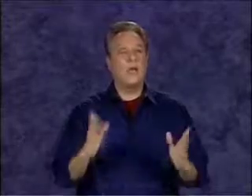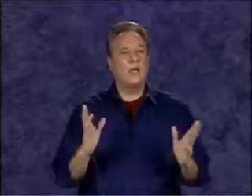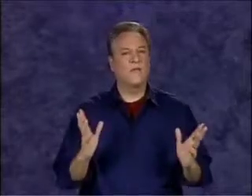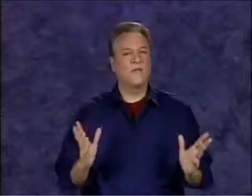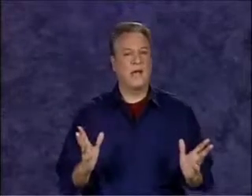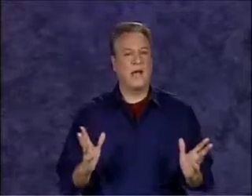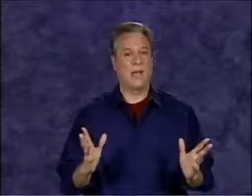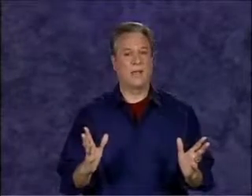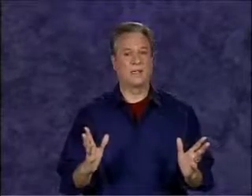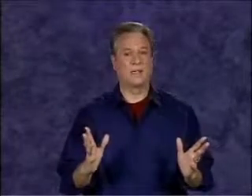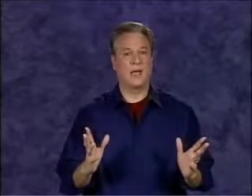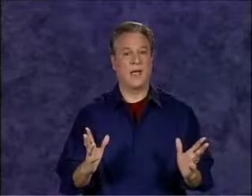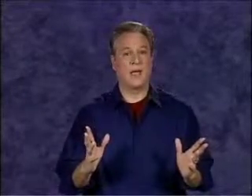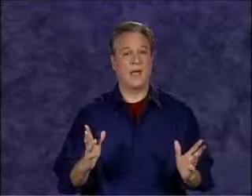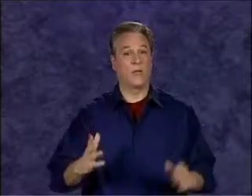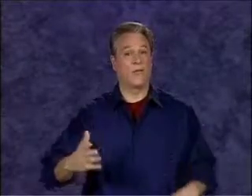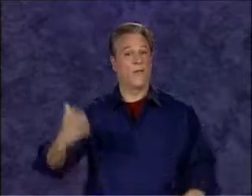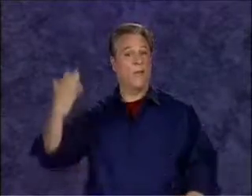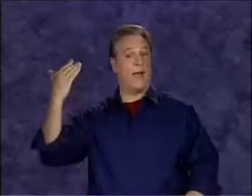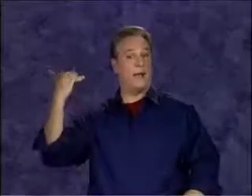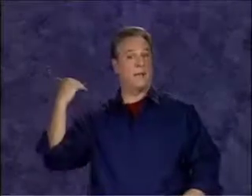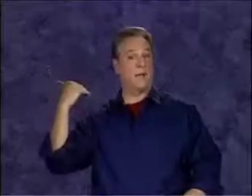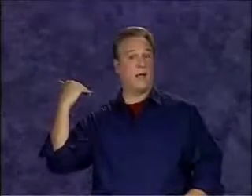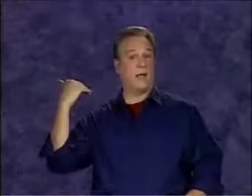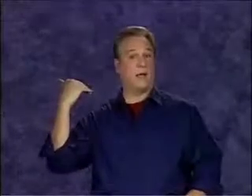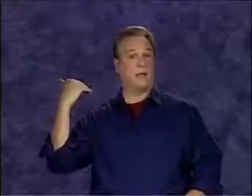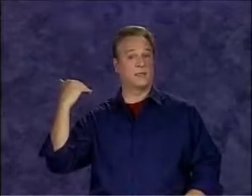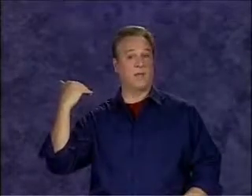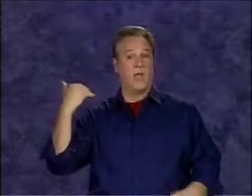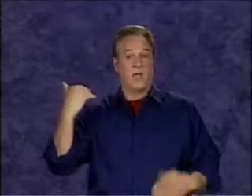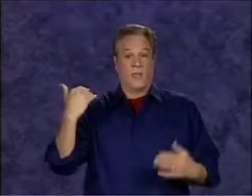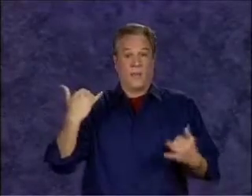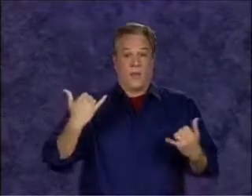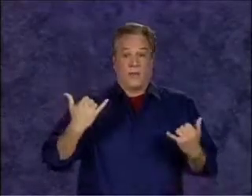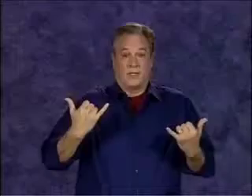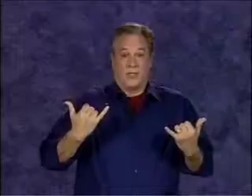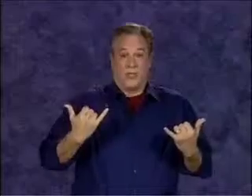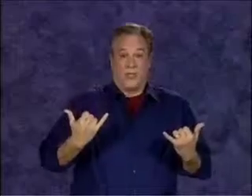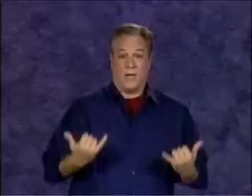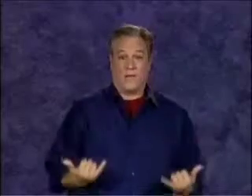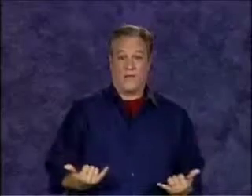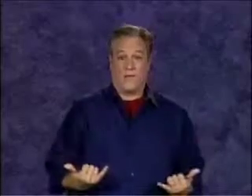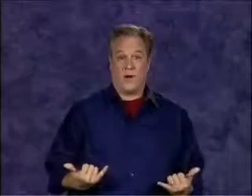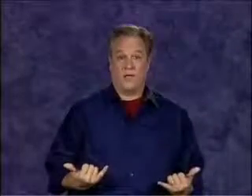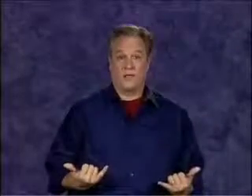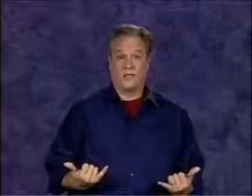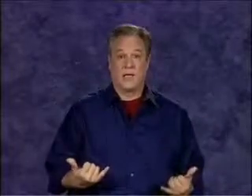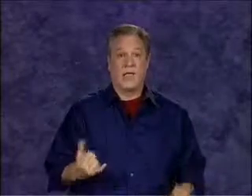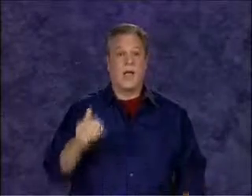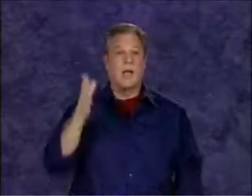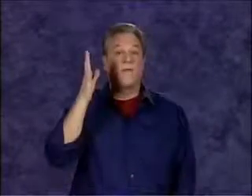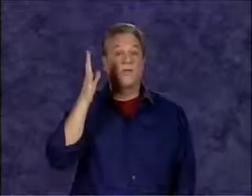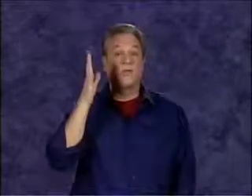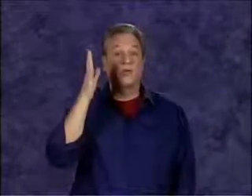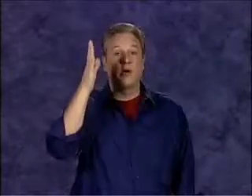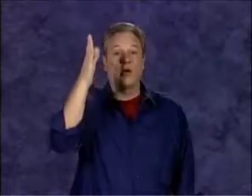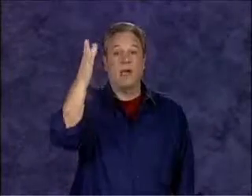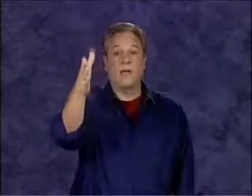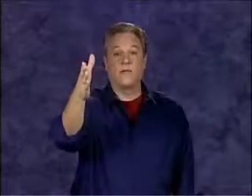Think of time as a timeline with the past behind us, the present directly in front of us, and the future ahead of